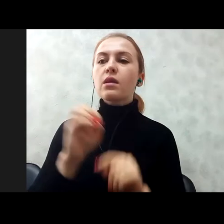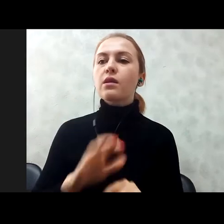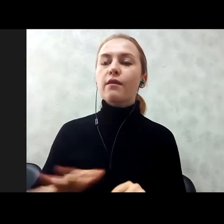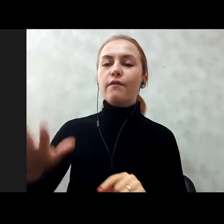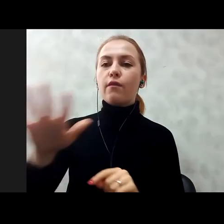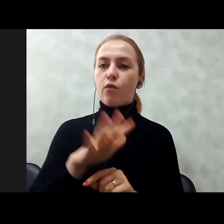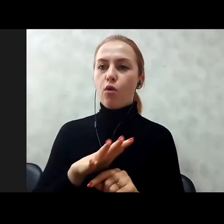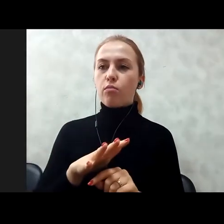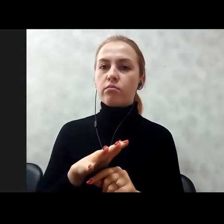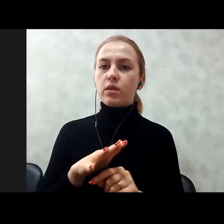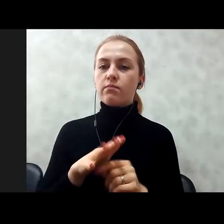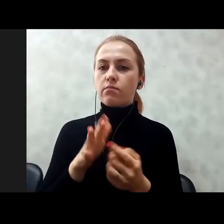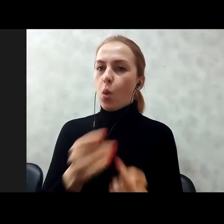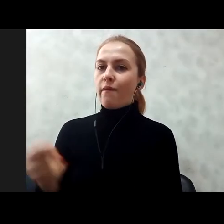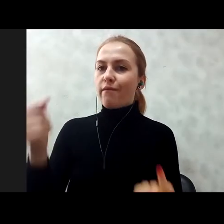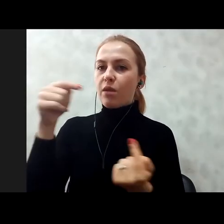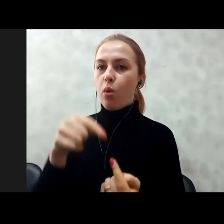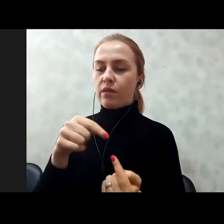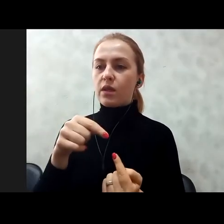The Council of Europe